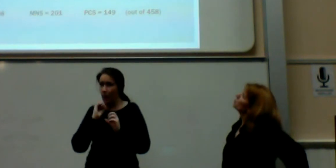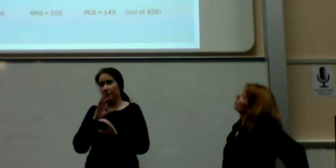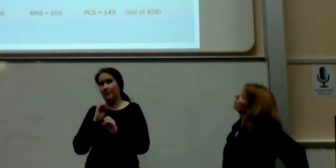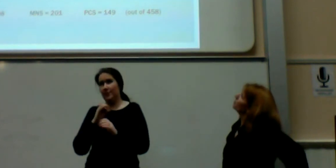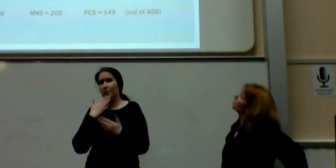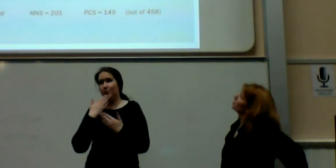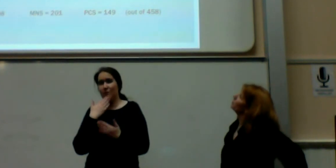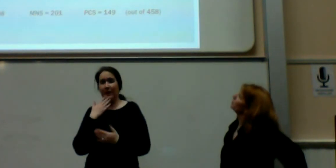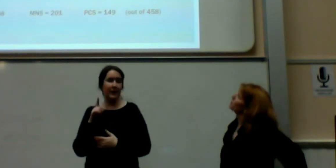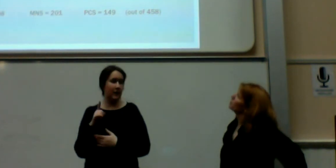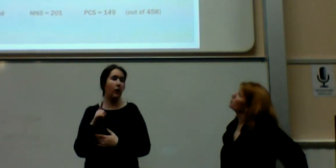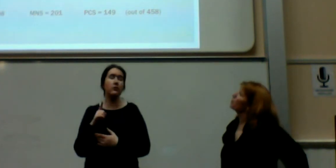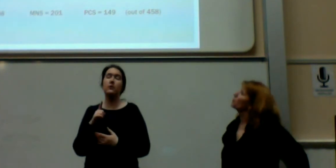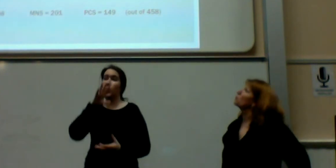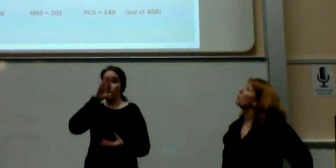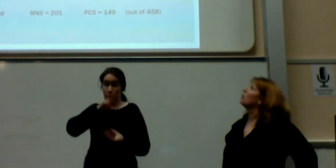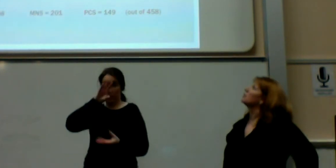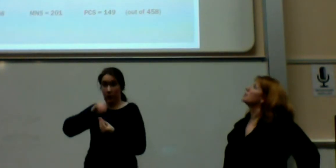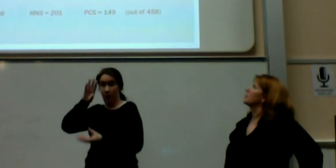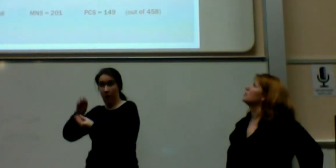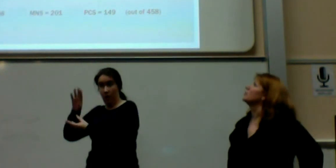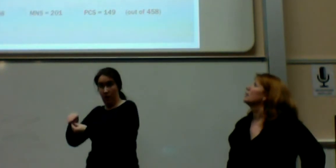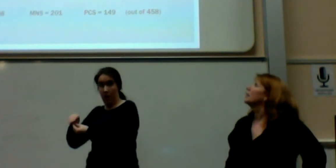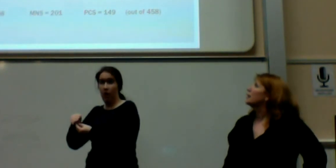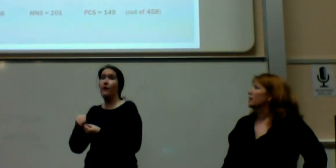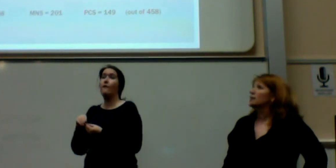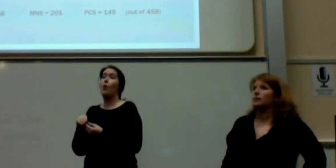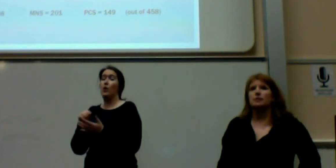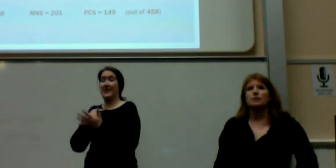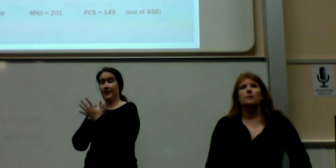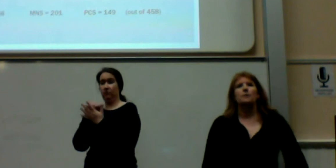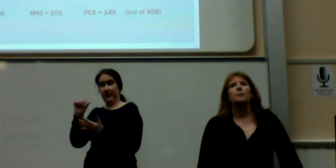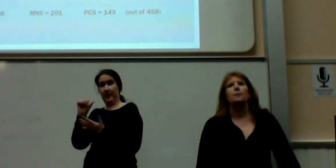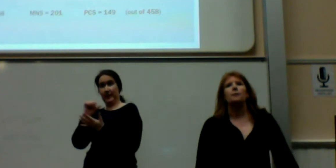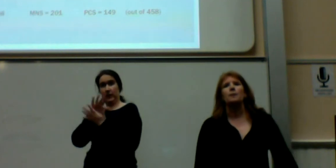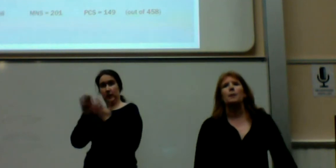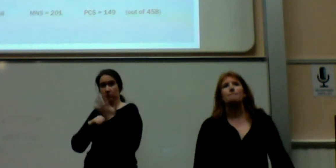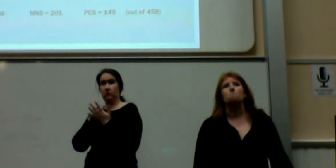Here's what you get for the totals if you go through all six cases.